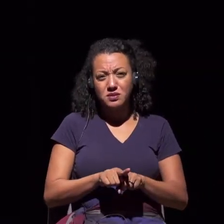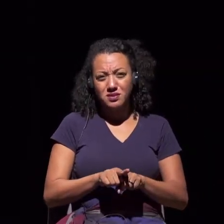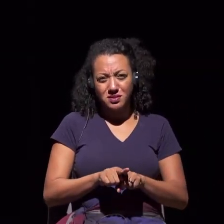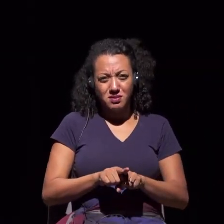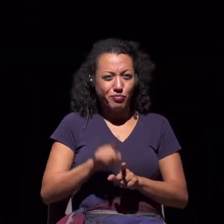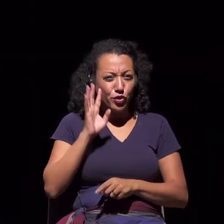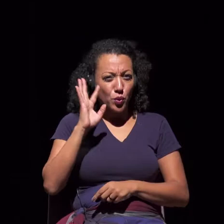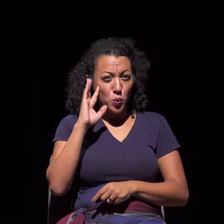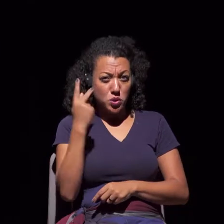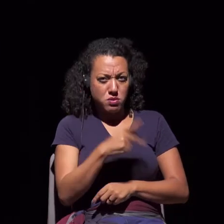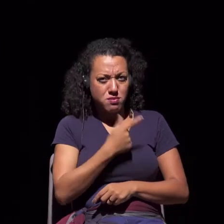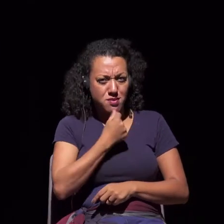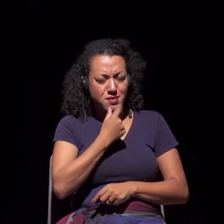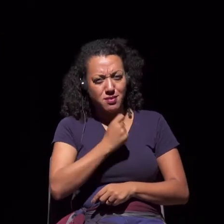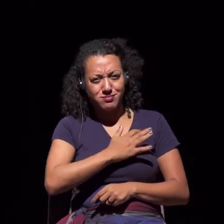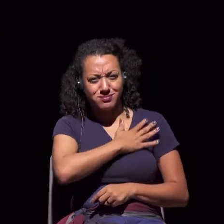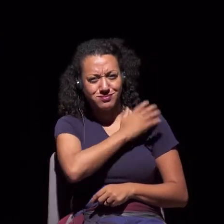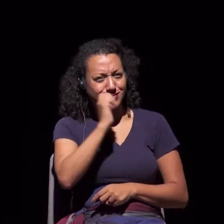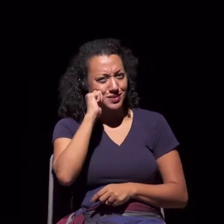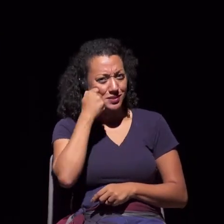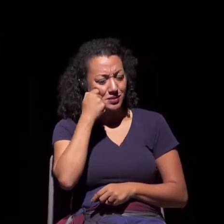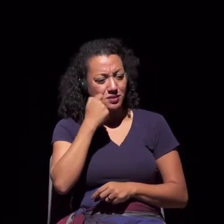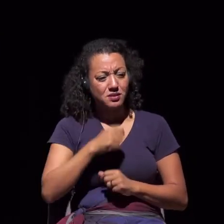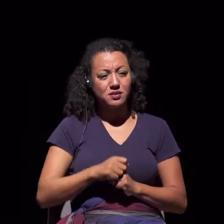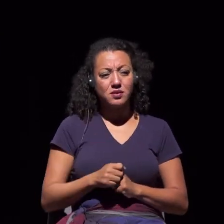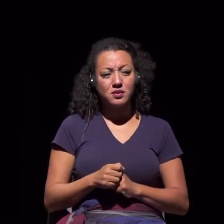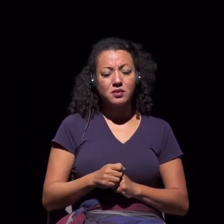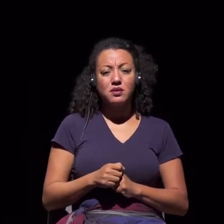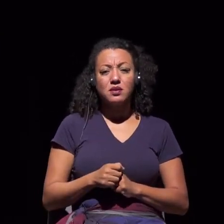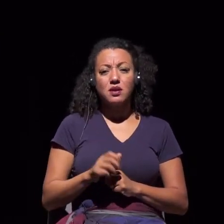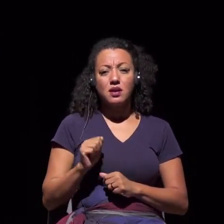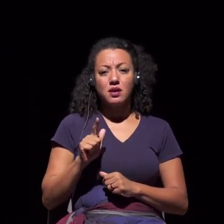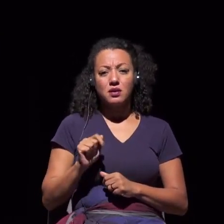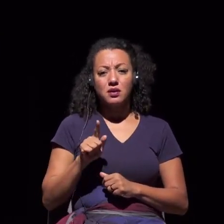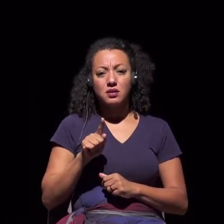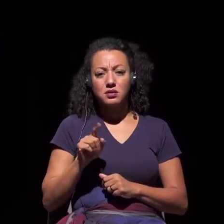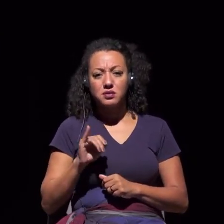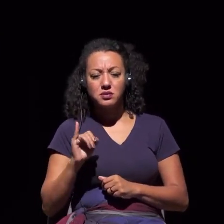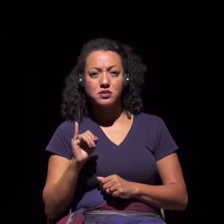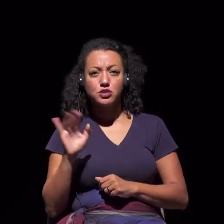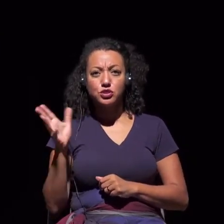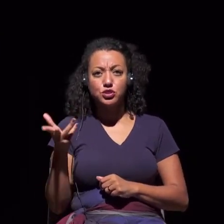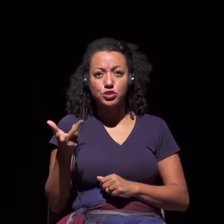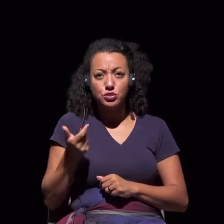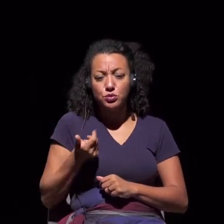Agassiz commissioned Augusto Stahl to produce a series of photographs,